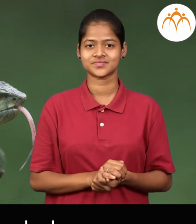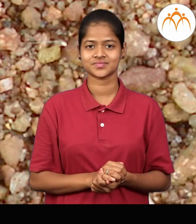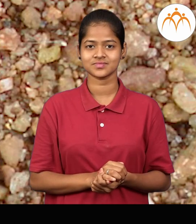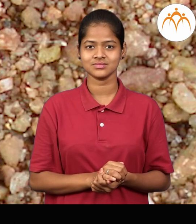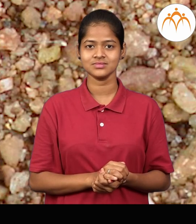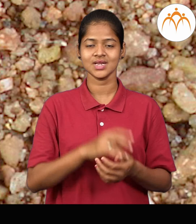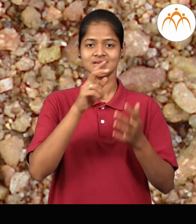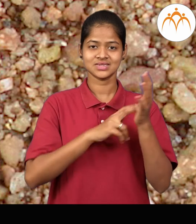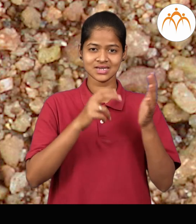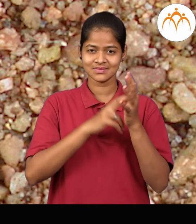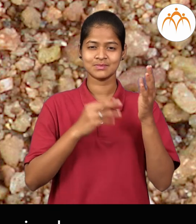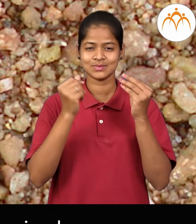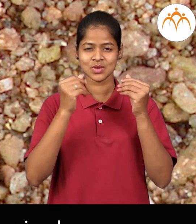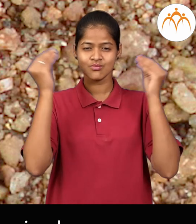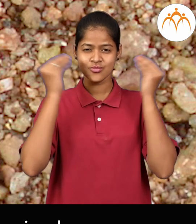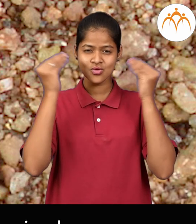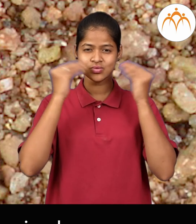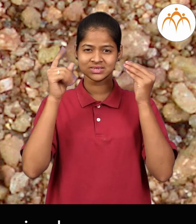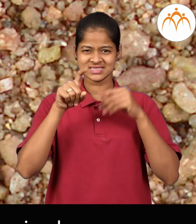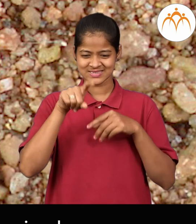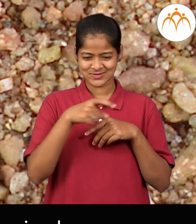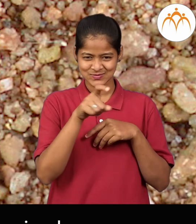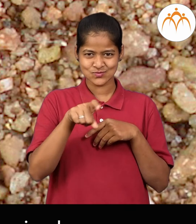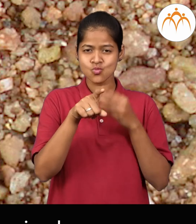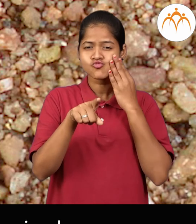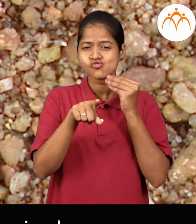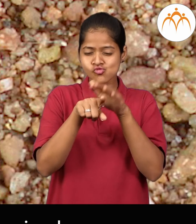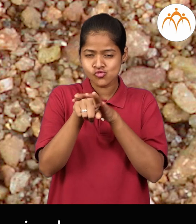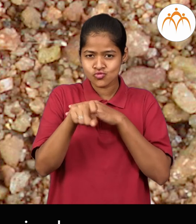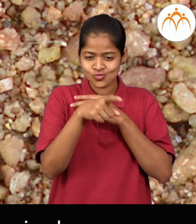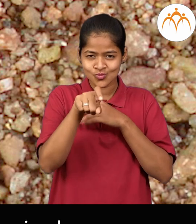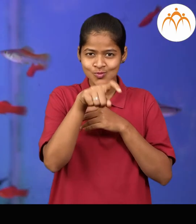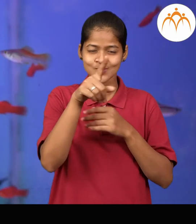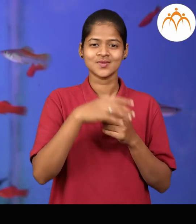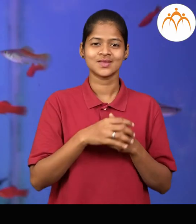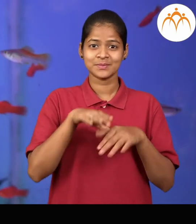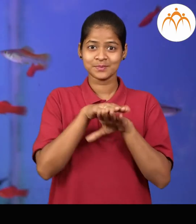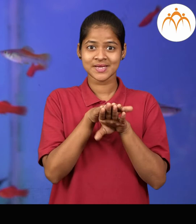Earthworm. An earthworm wriggles. Fish.